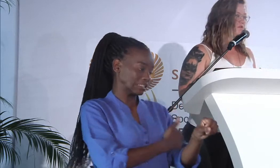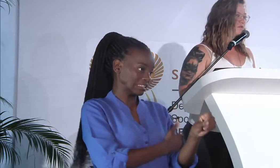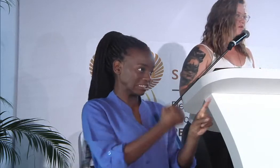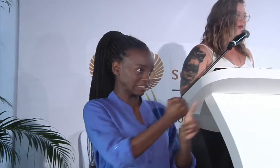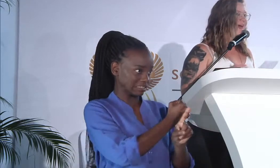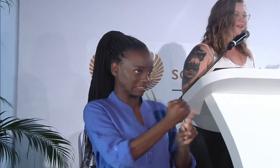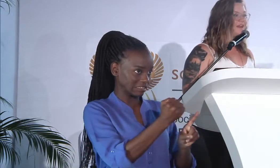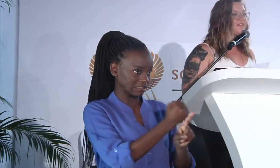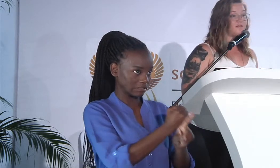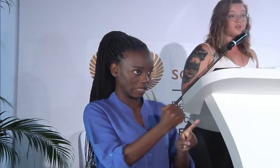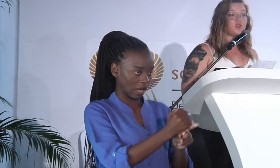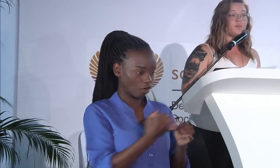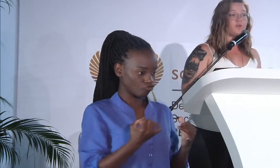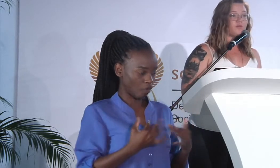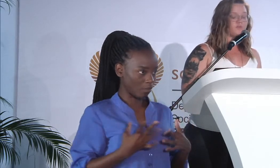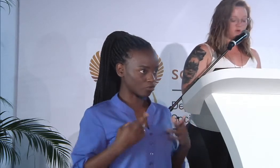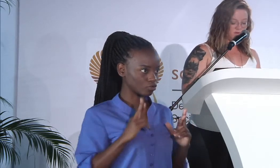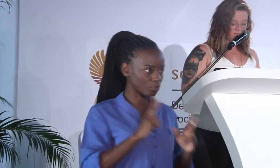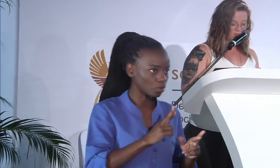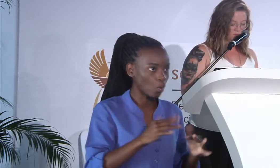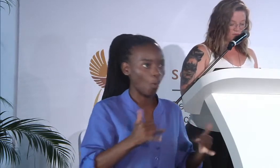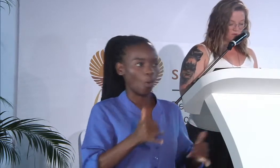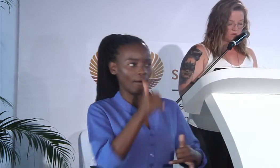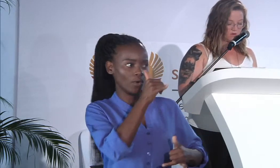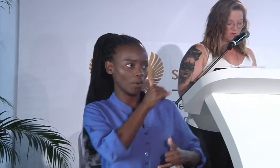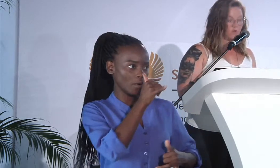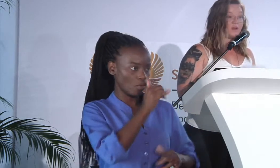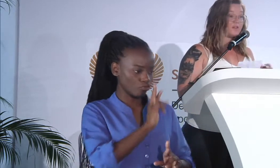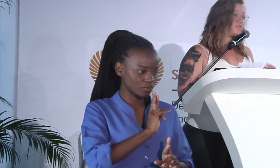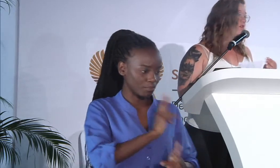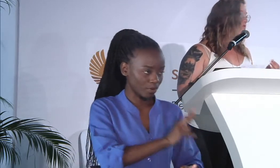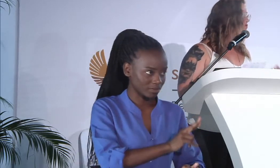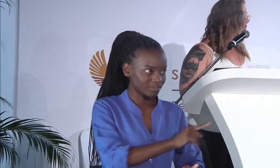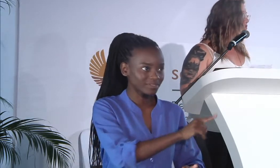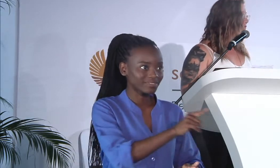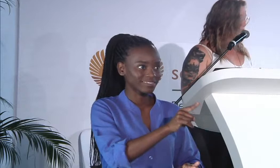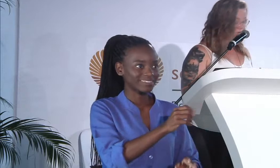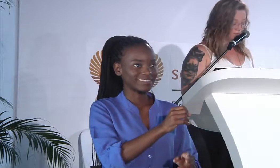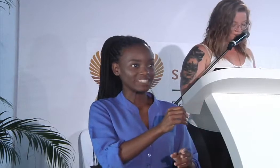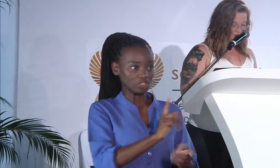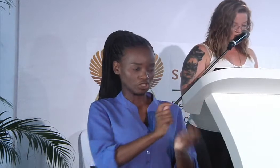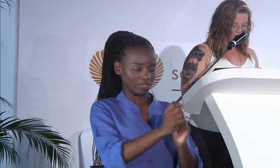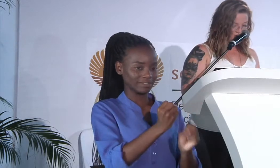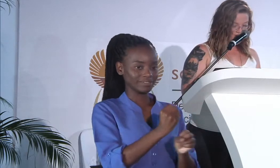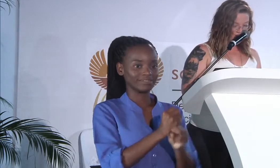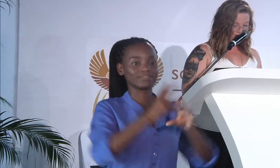response and less as a criminal response, we can start to change even more.